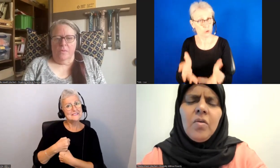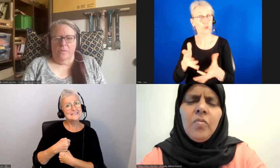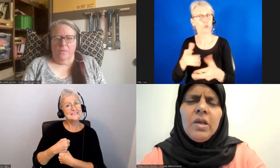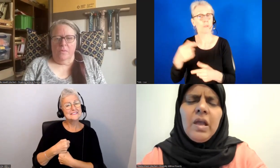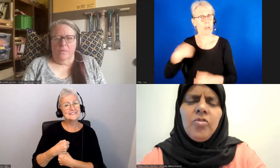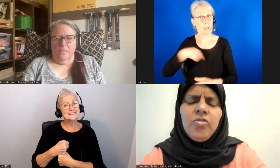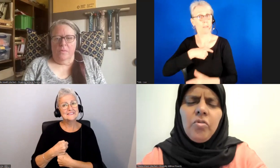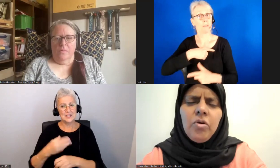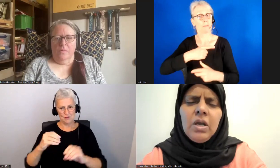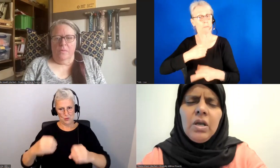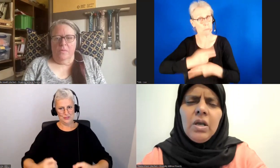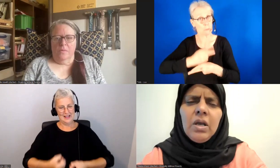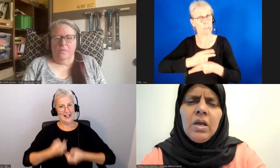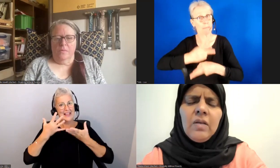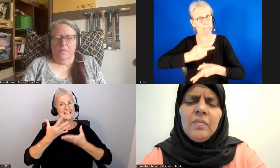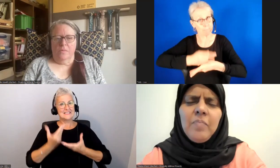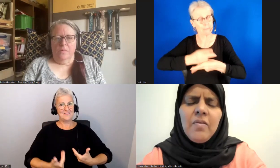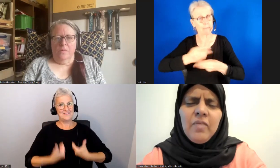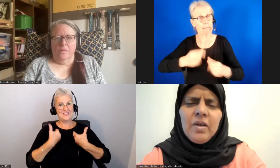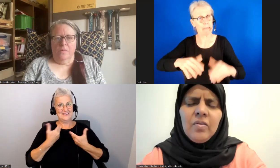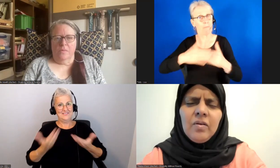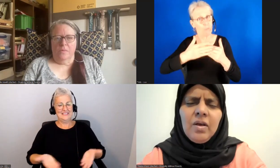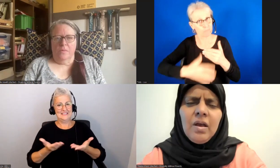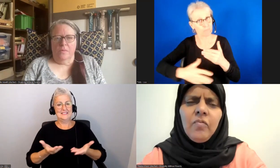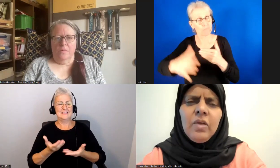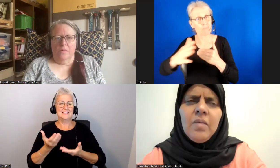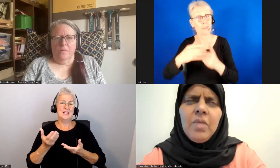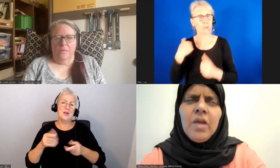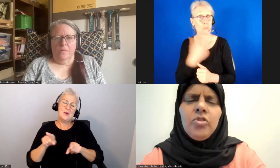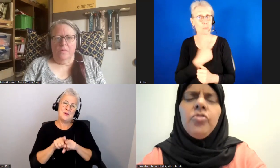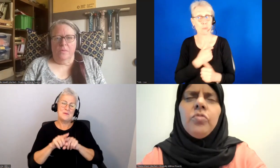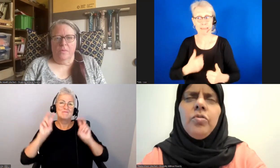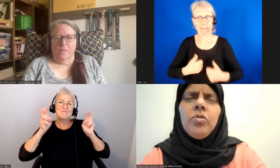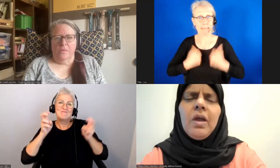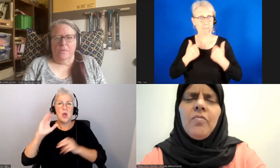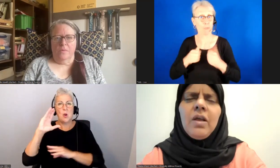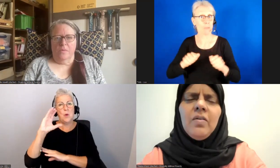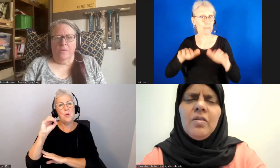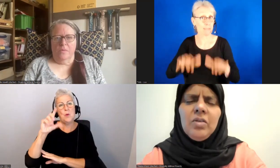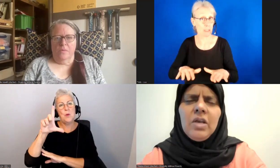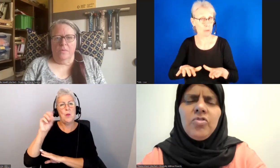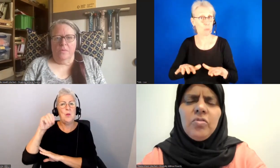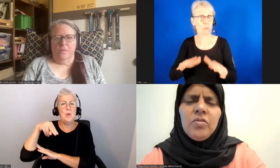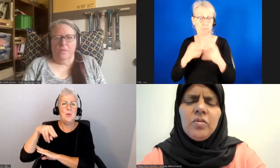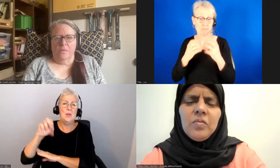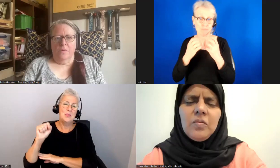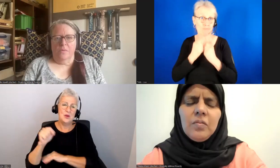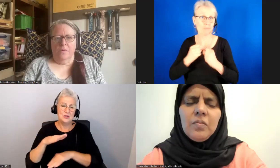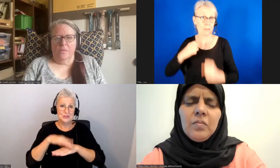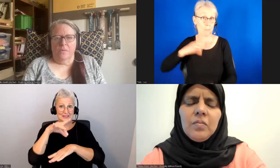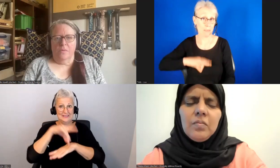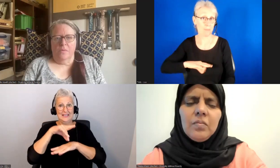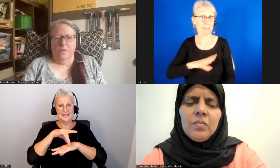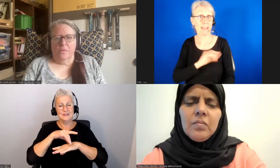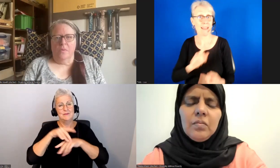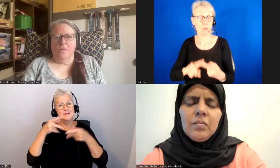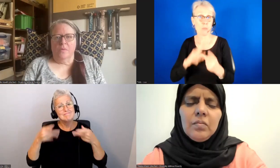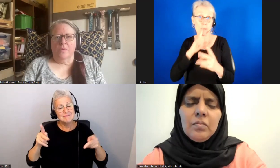occupiers, we enjoy its benefits and we commit to truth and reconciliation.